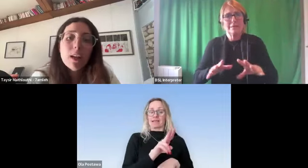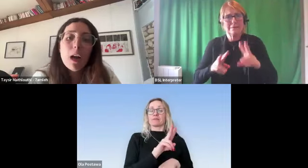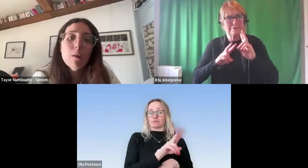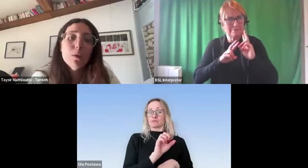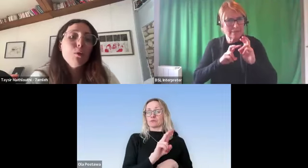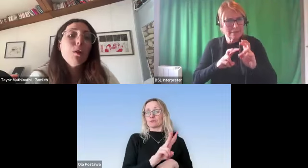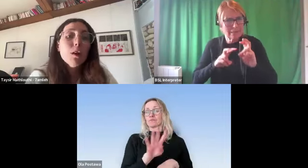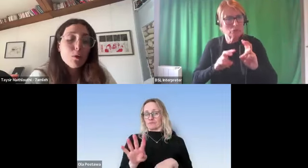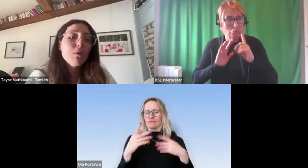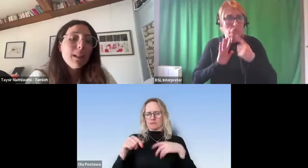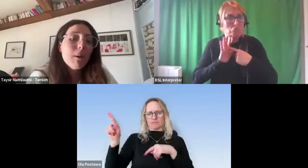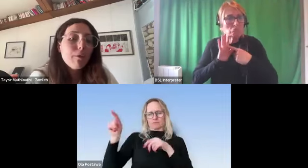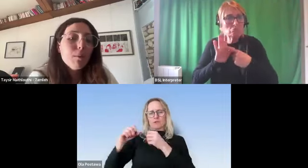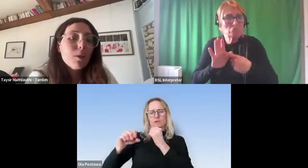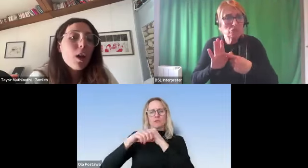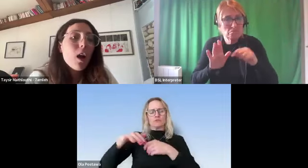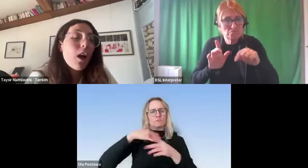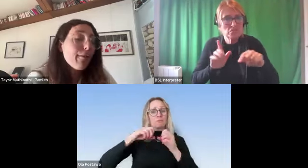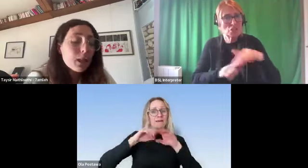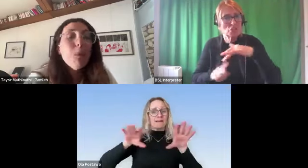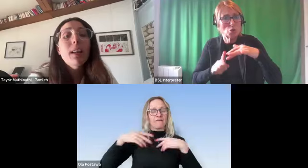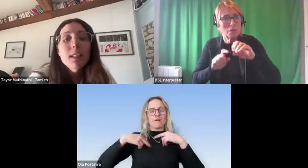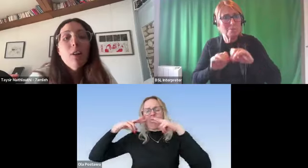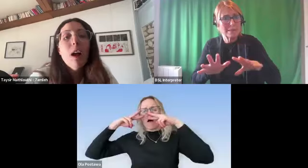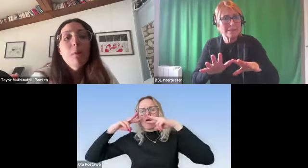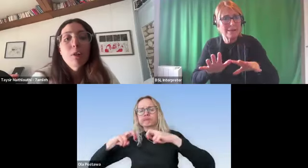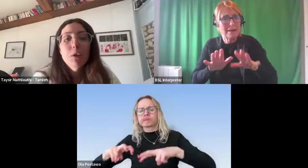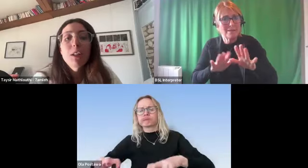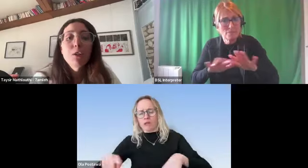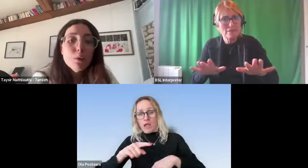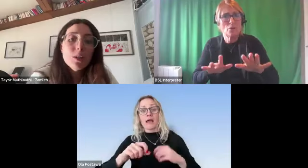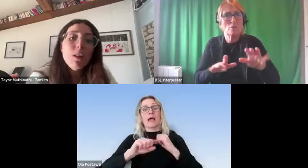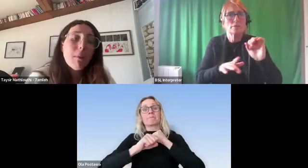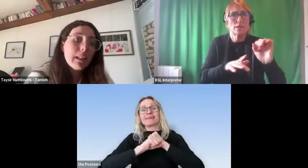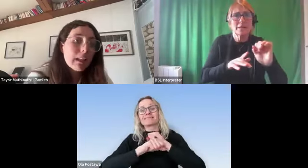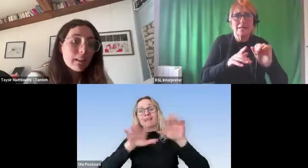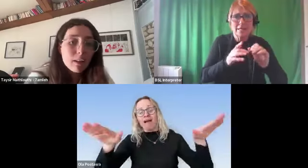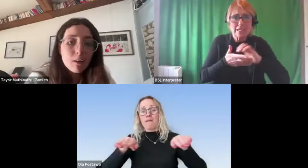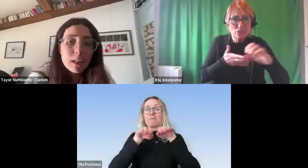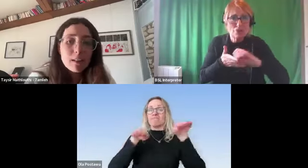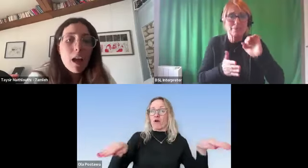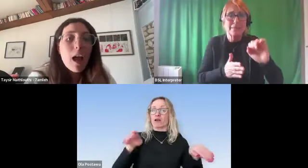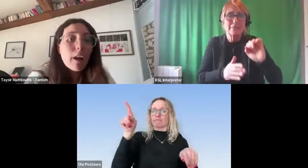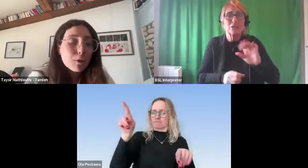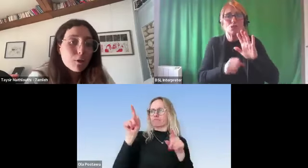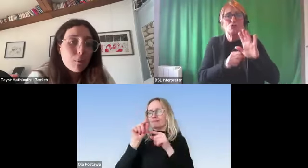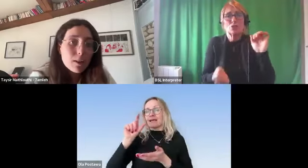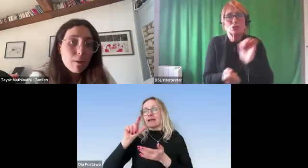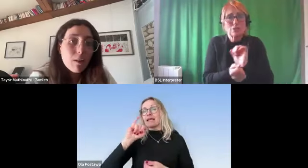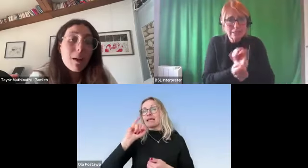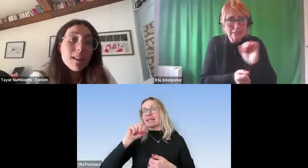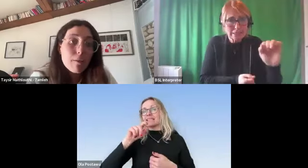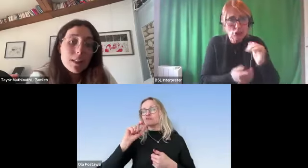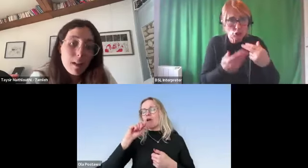investigation proving how the social media platforms, Facebook and Instagram, restricted news in the Palestinian territories after